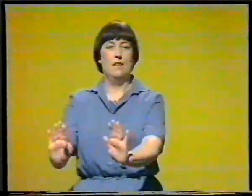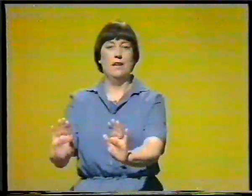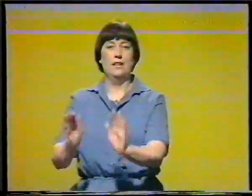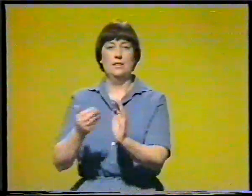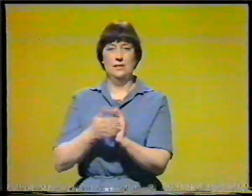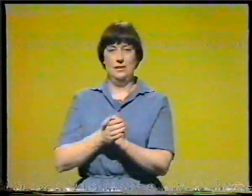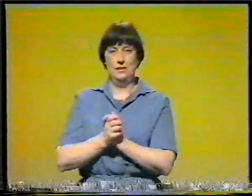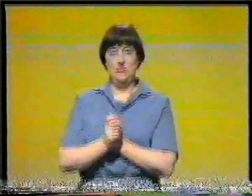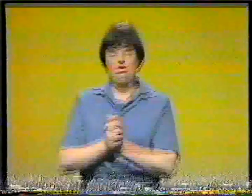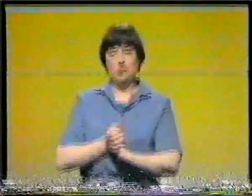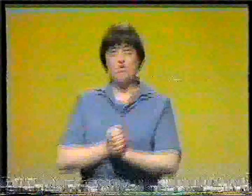Fire.